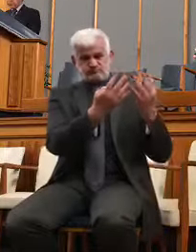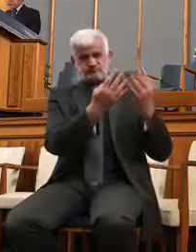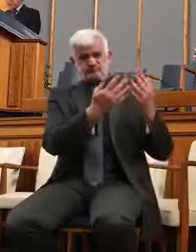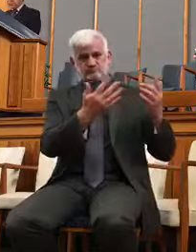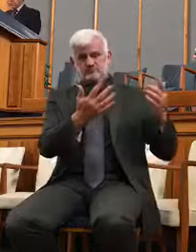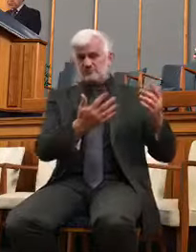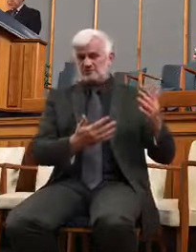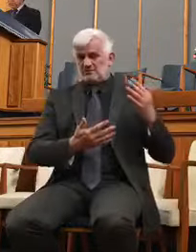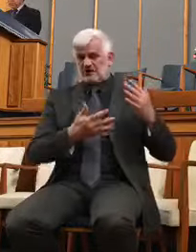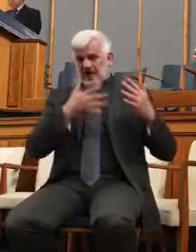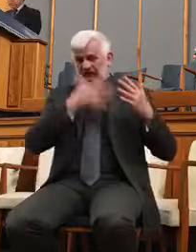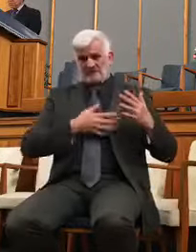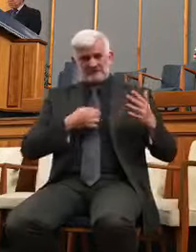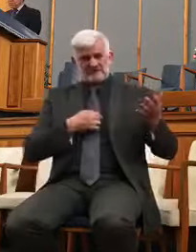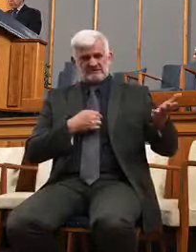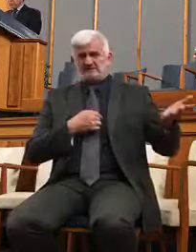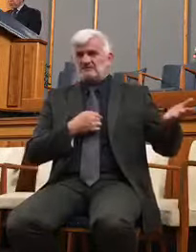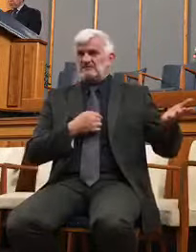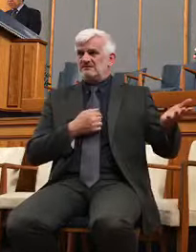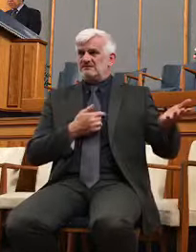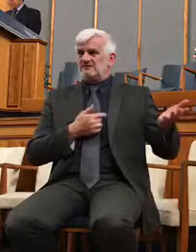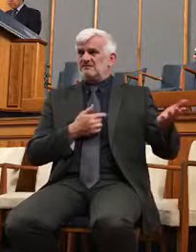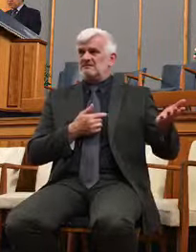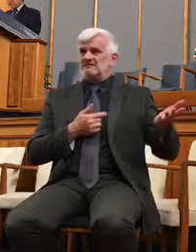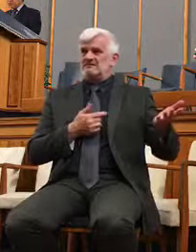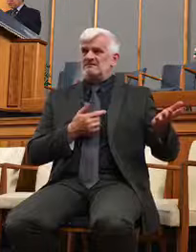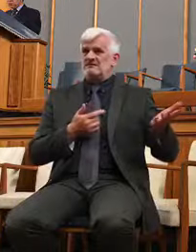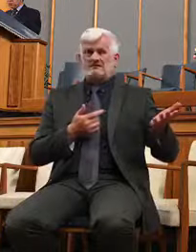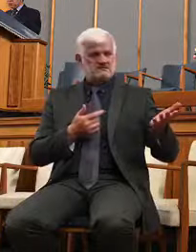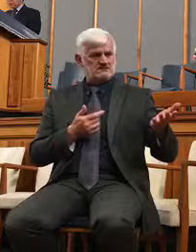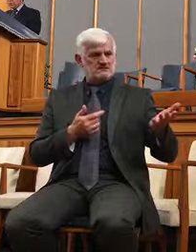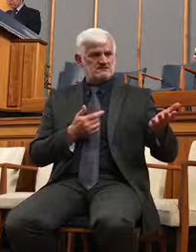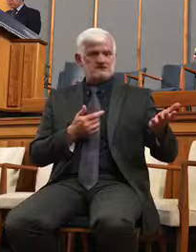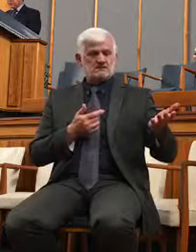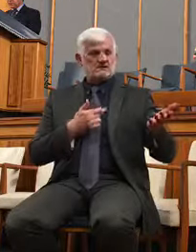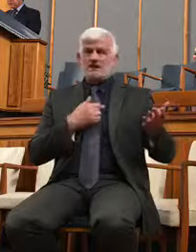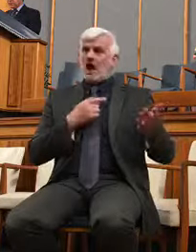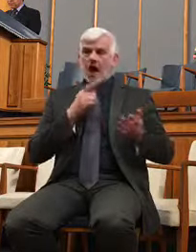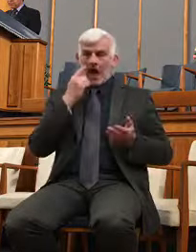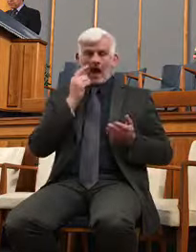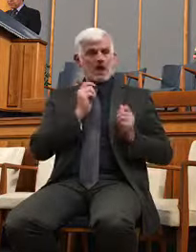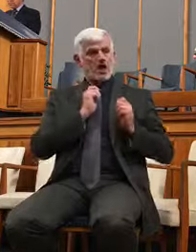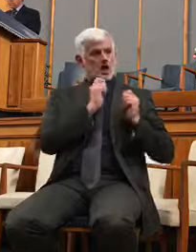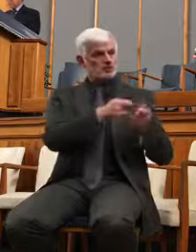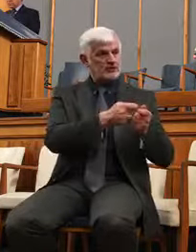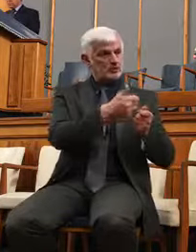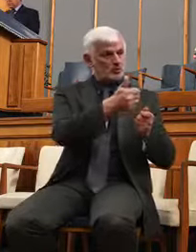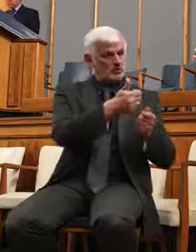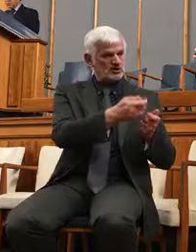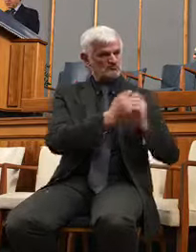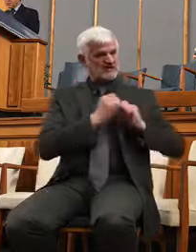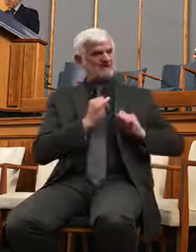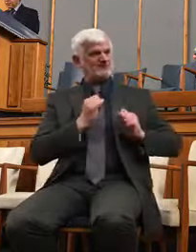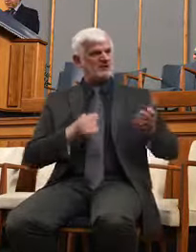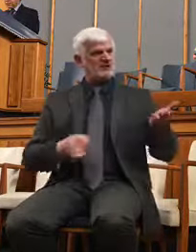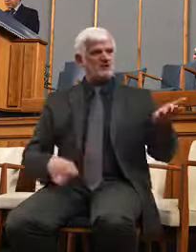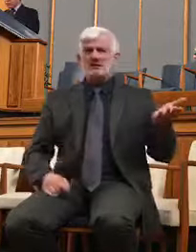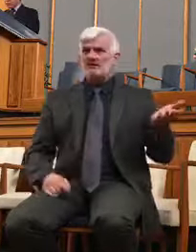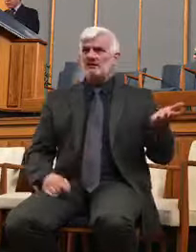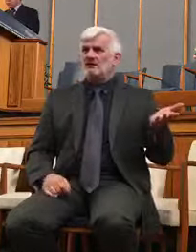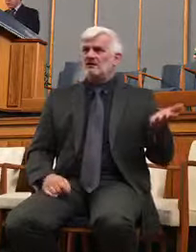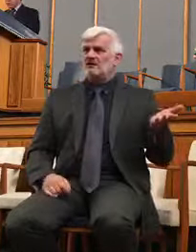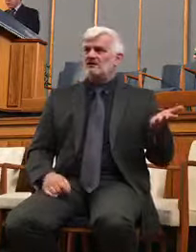multiplied. They also that render evil for good are my adversaries, because I follow